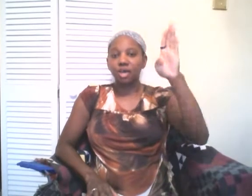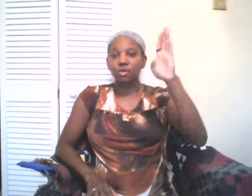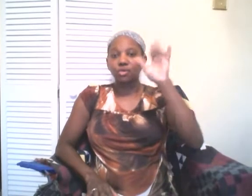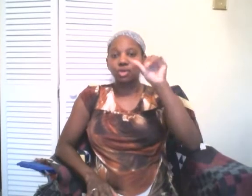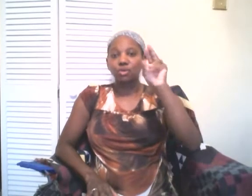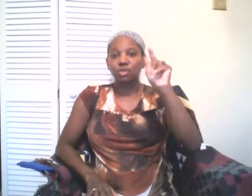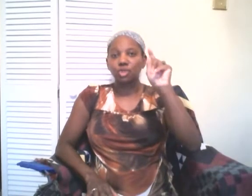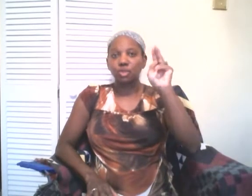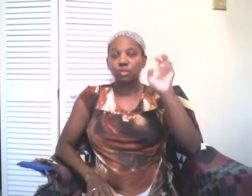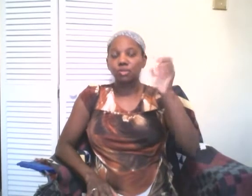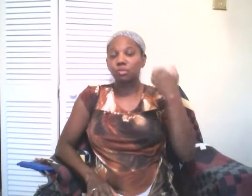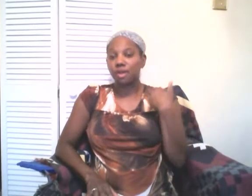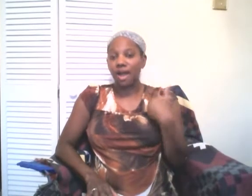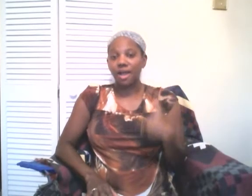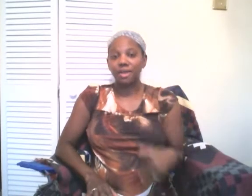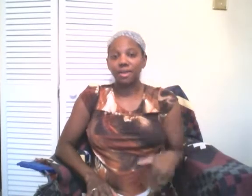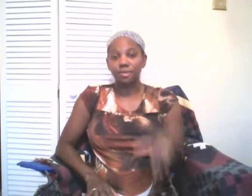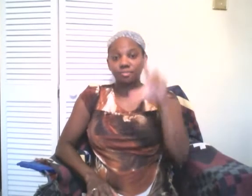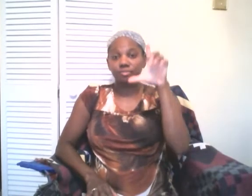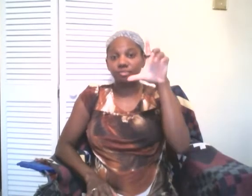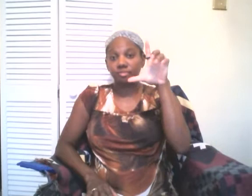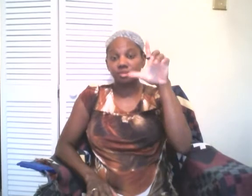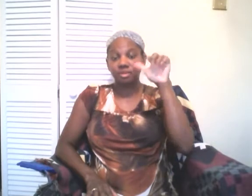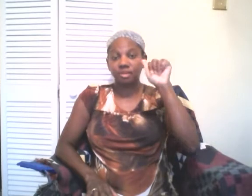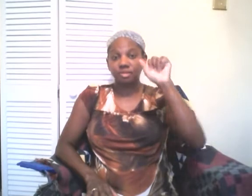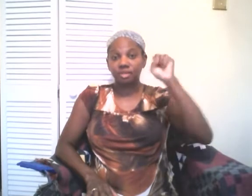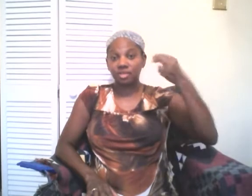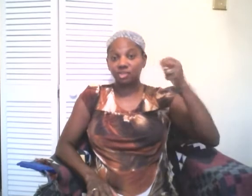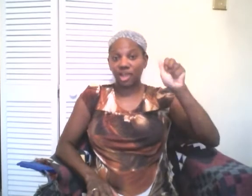Hello, you two. I am Lachey,